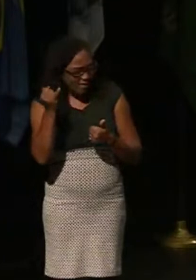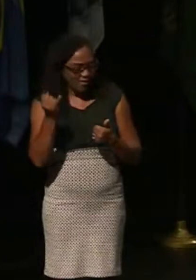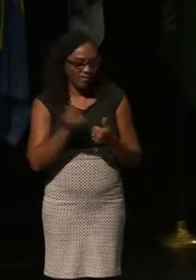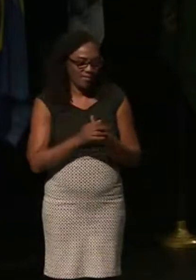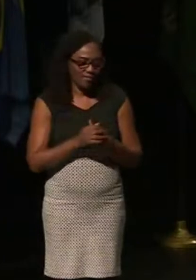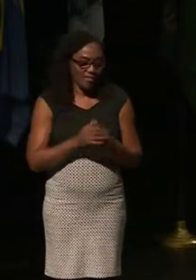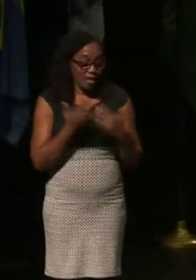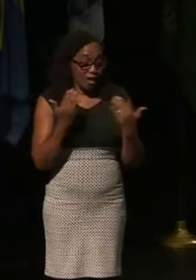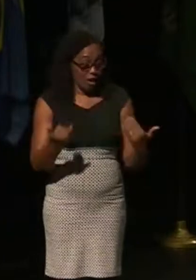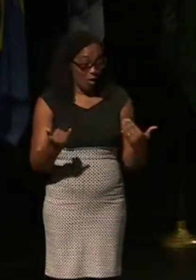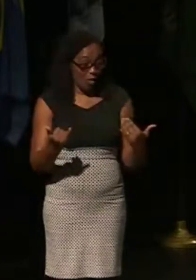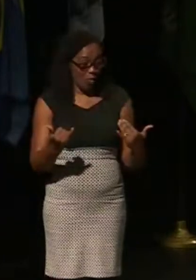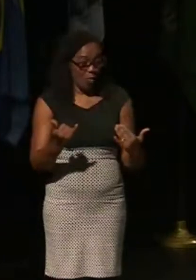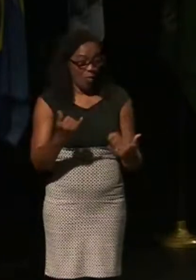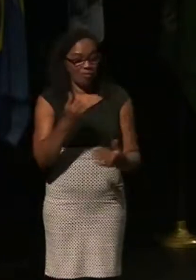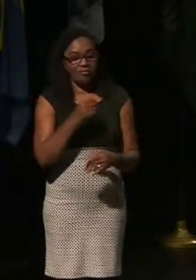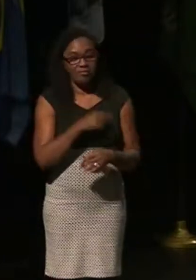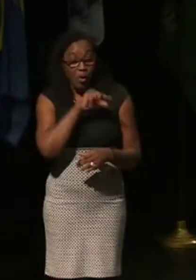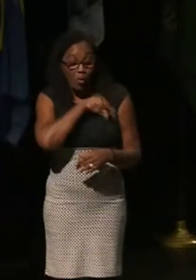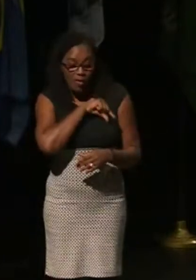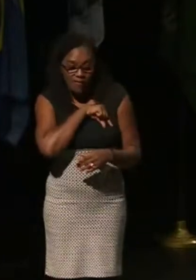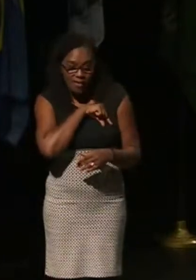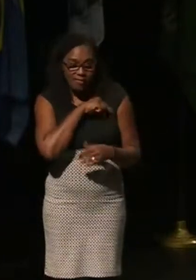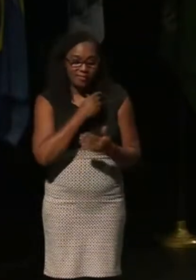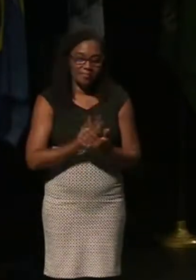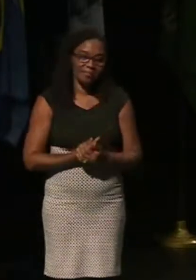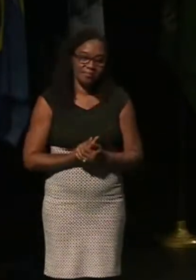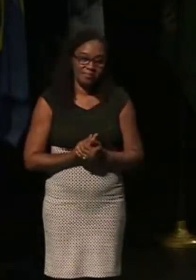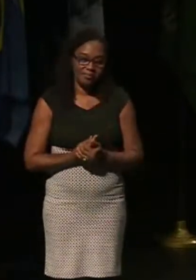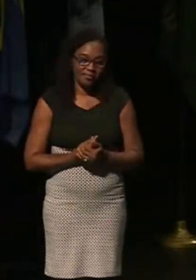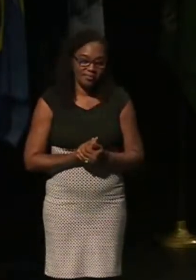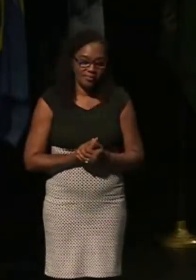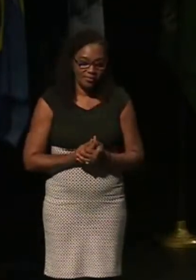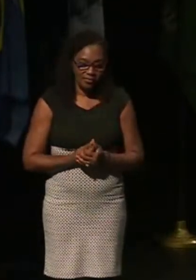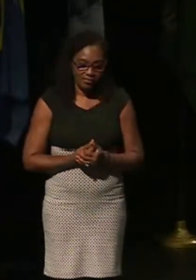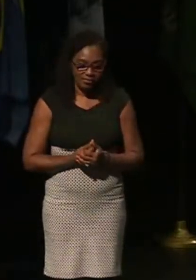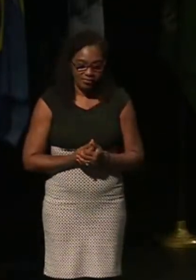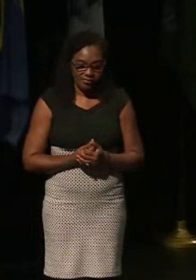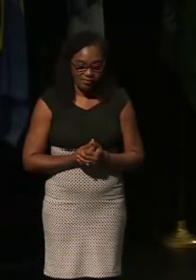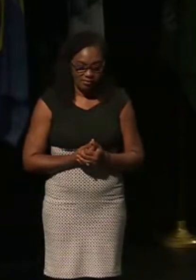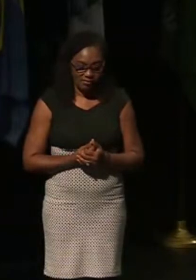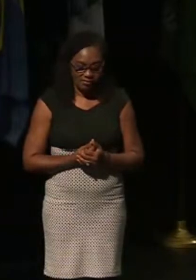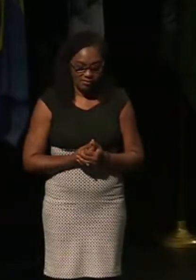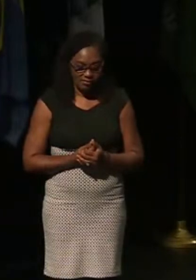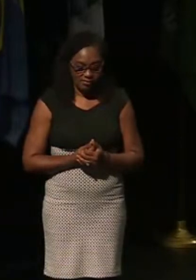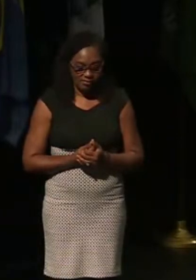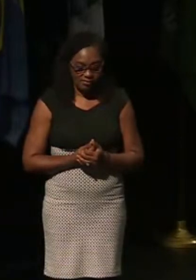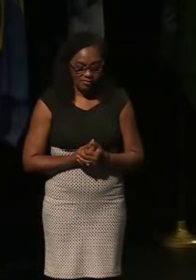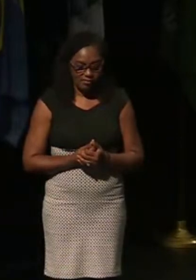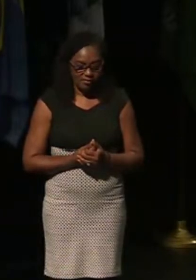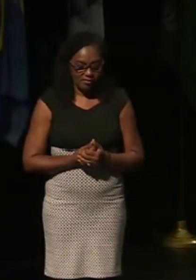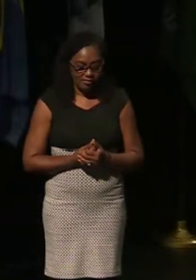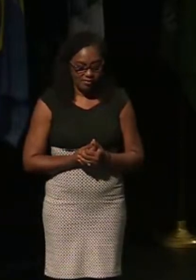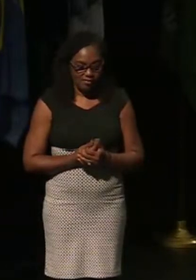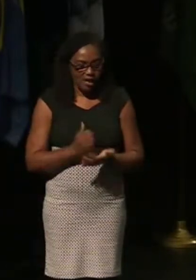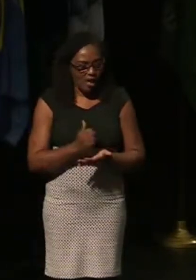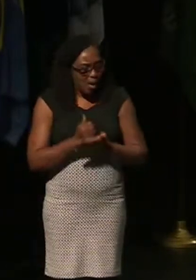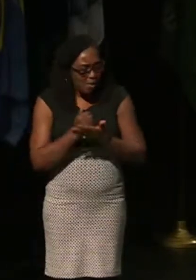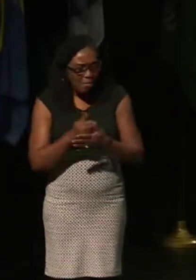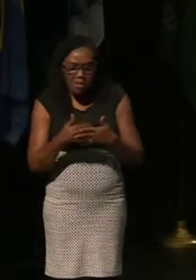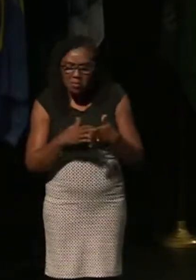latest qualifications and your critical thinking ability. Contribute, invent,